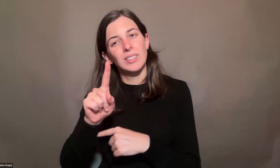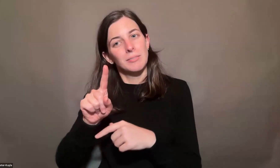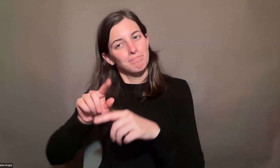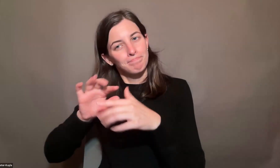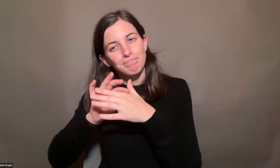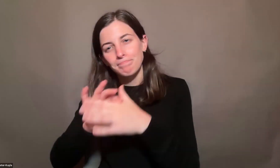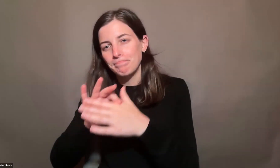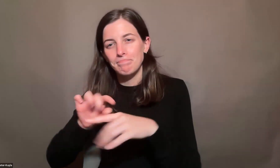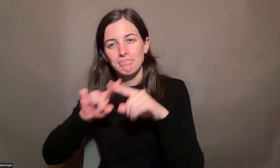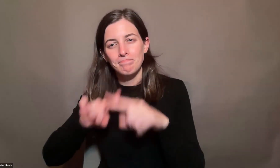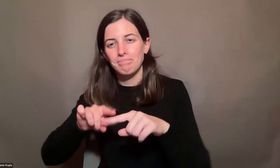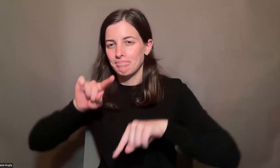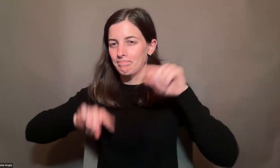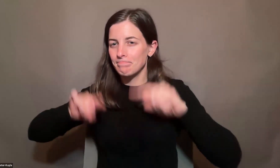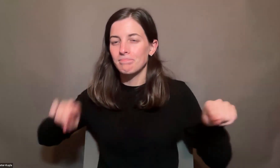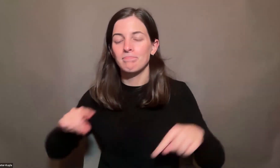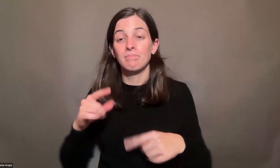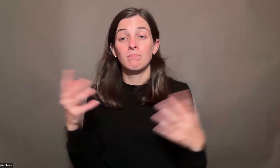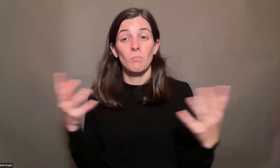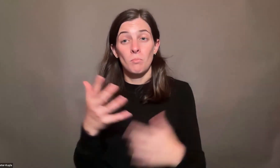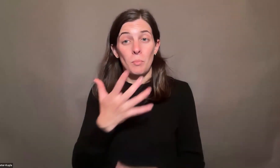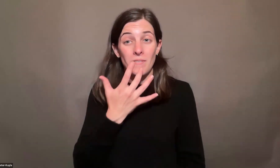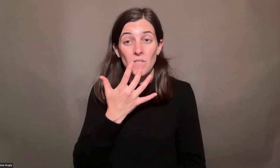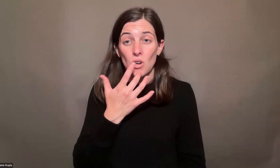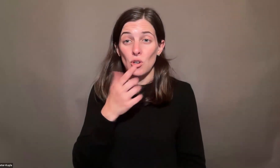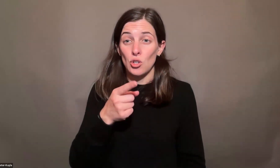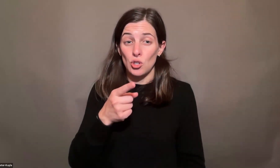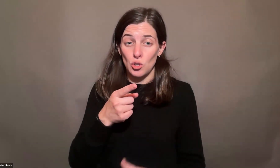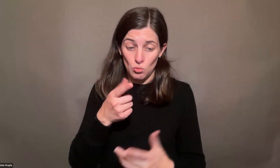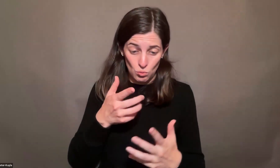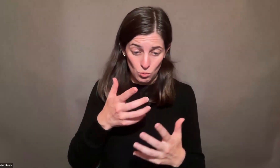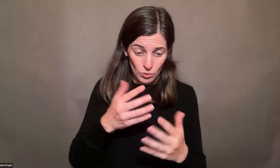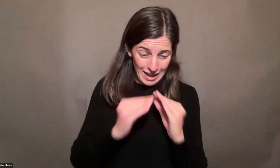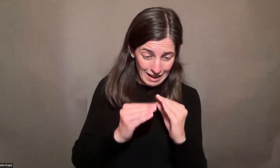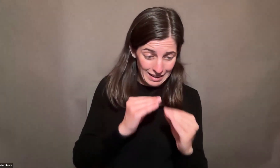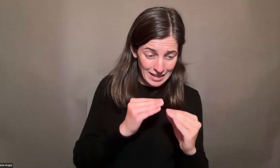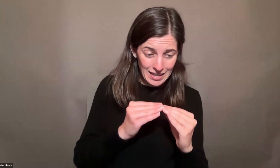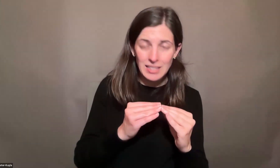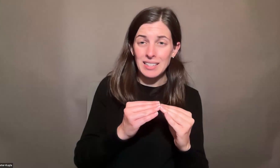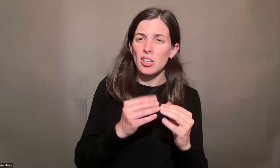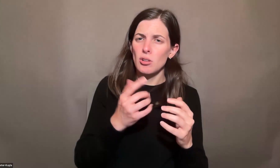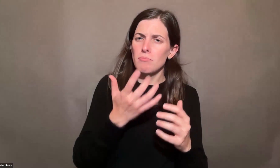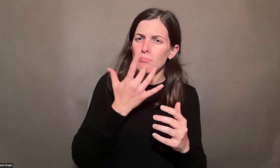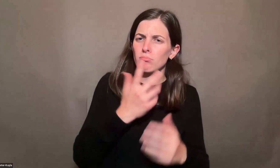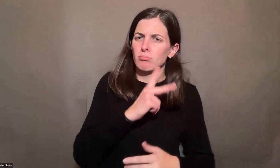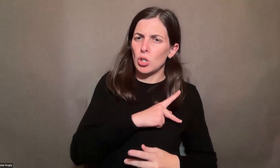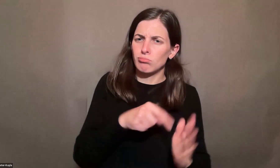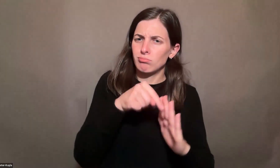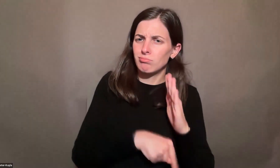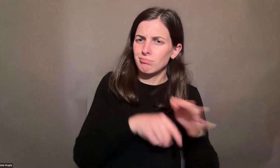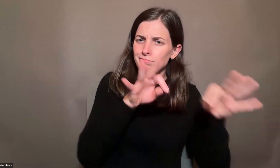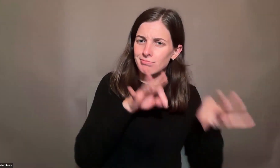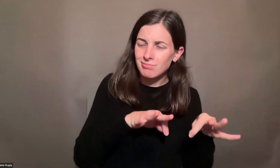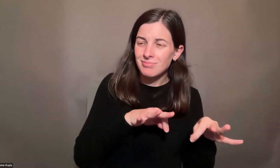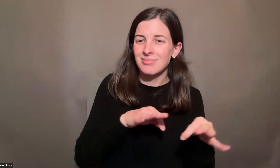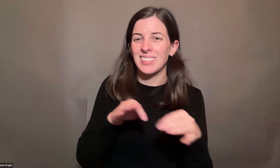say is very, very personal to what you're editing rather than necessarily something generic. So just tell the user what they need to know